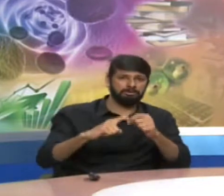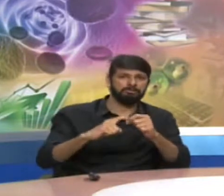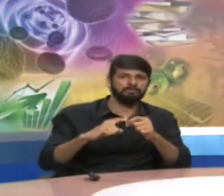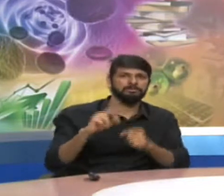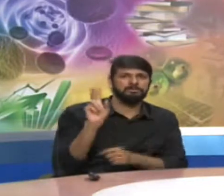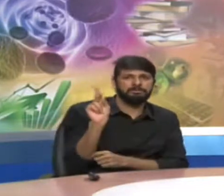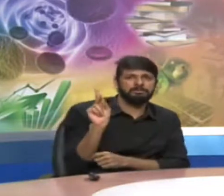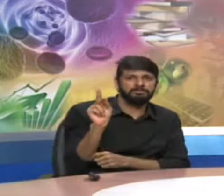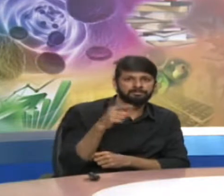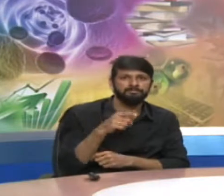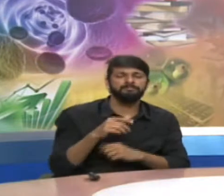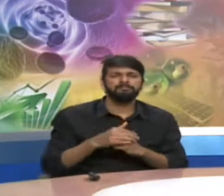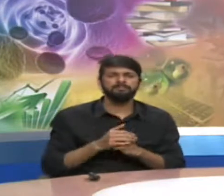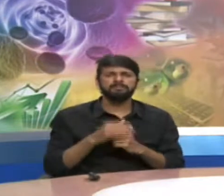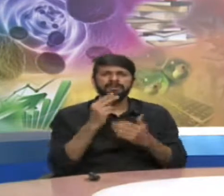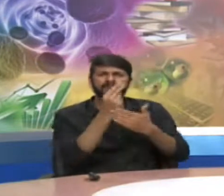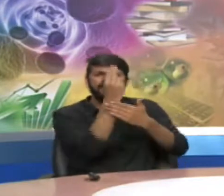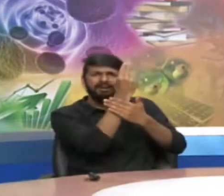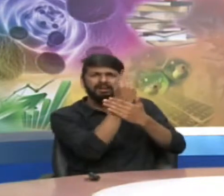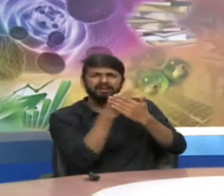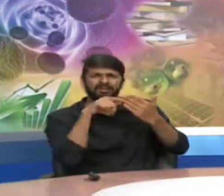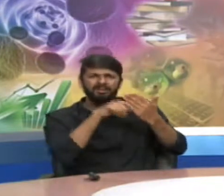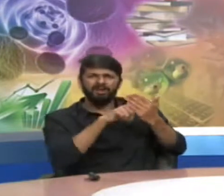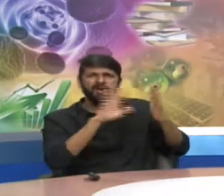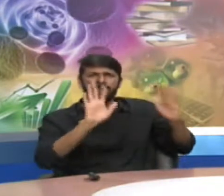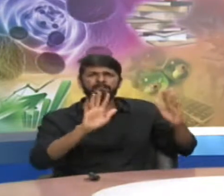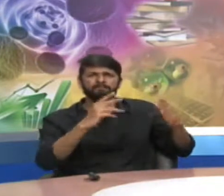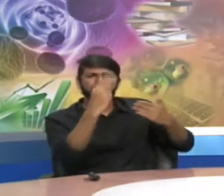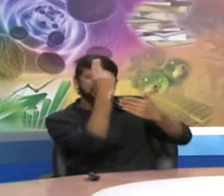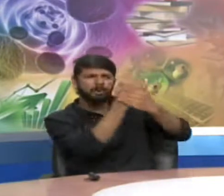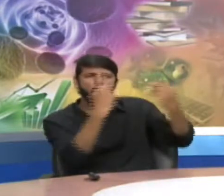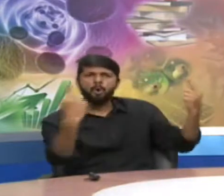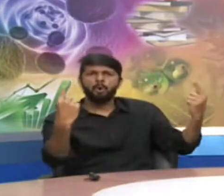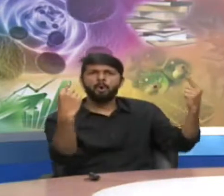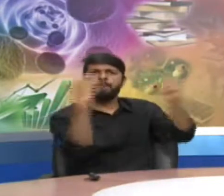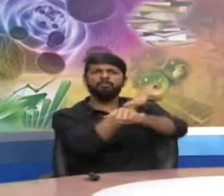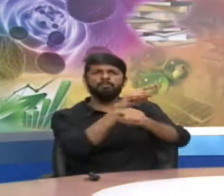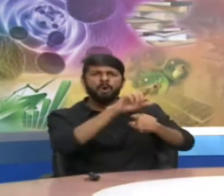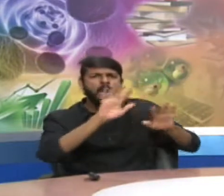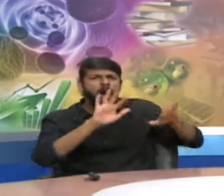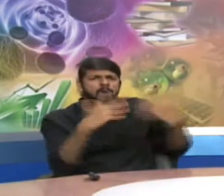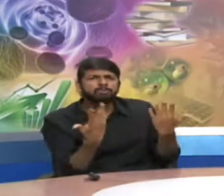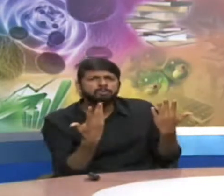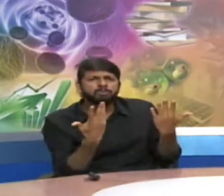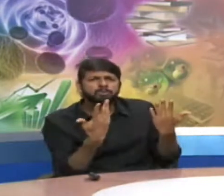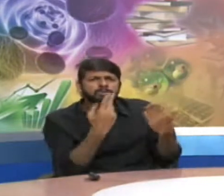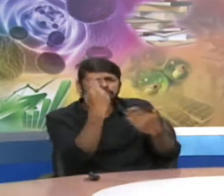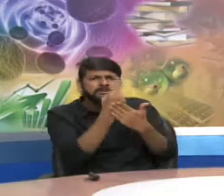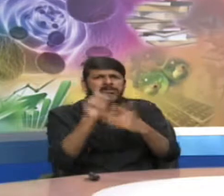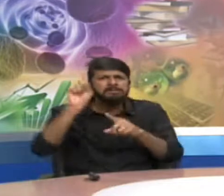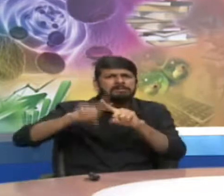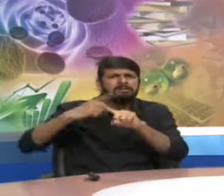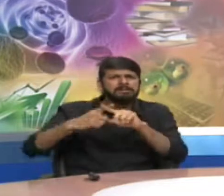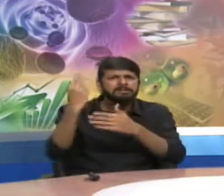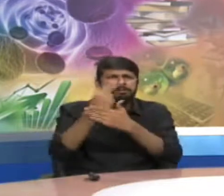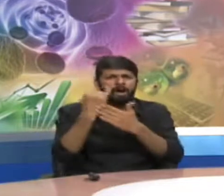Question number 2, how has the artist created contrast in this painting?